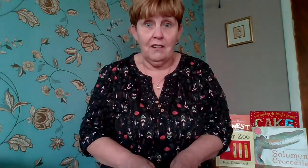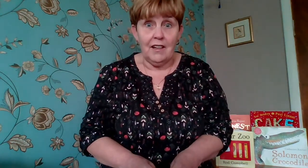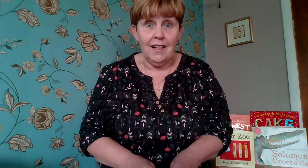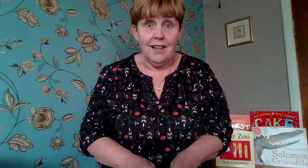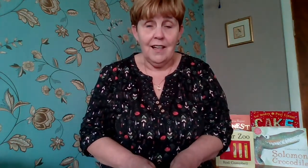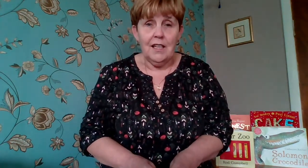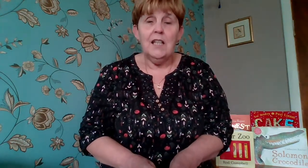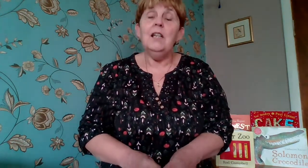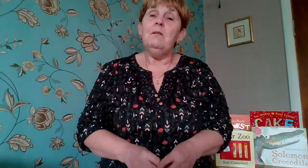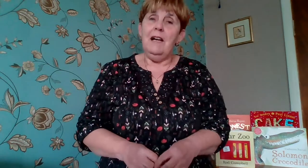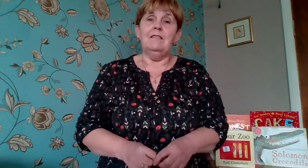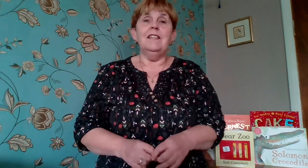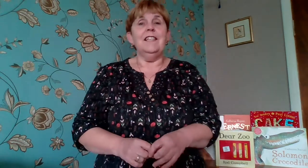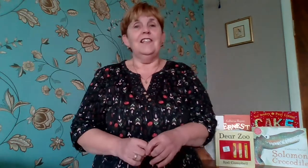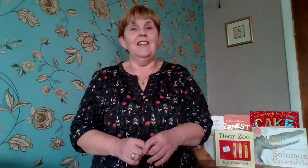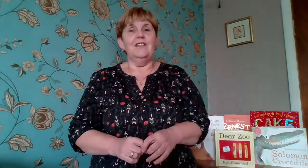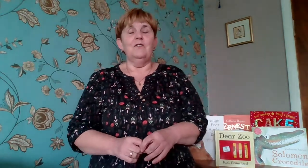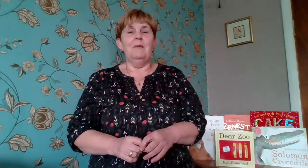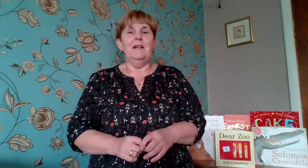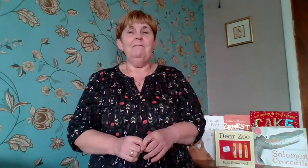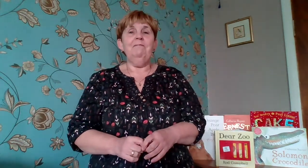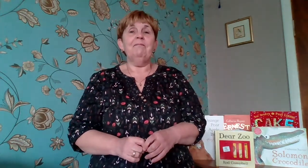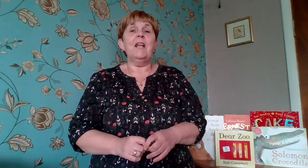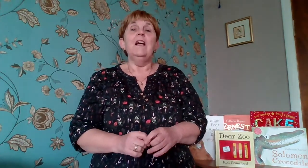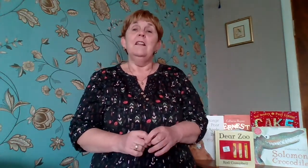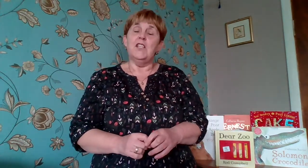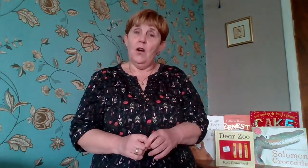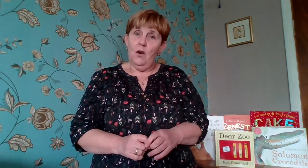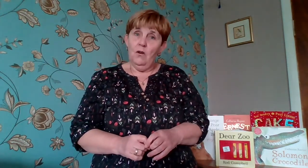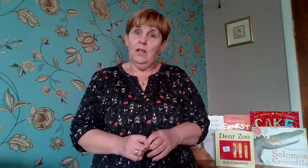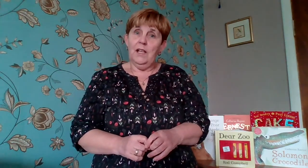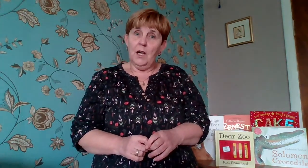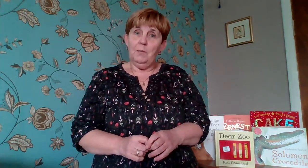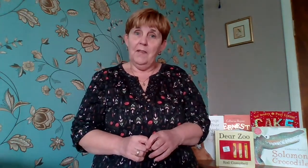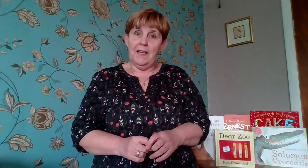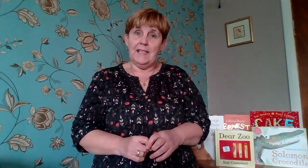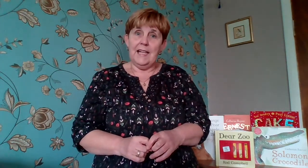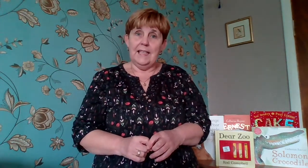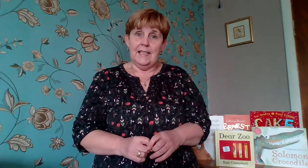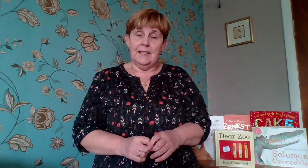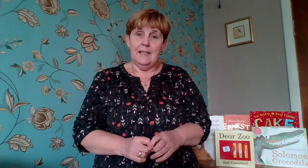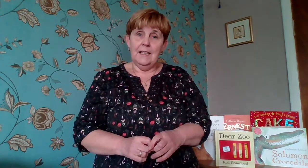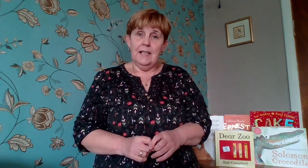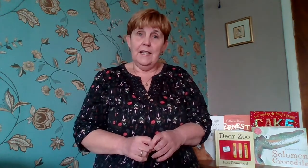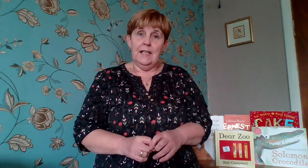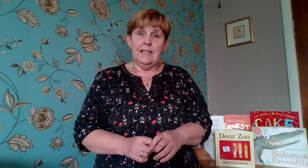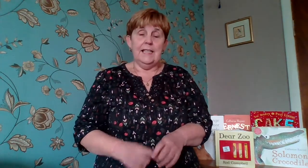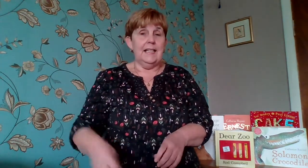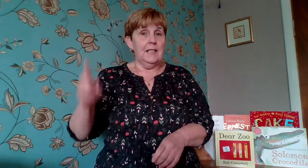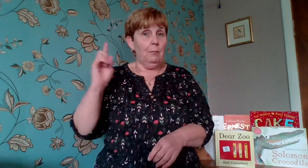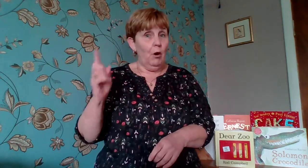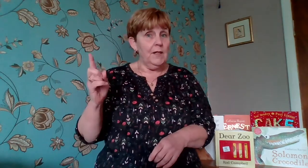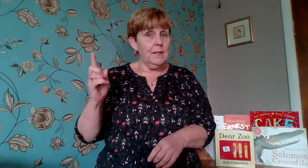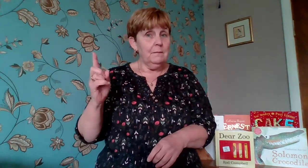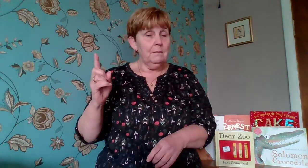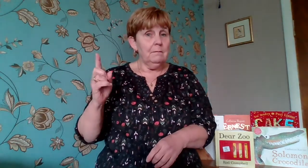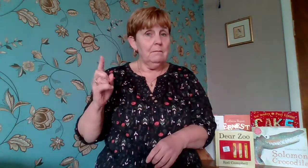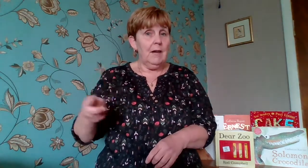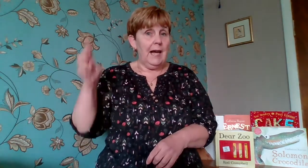hungry. Well, said the little old man, there's only a couple of things I need. He says, I need a pot, I need